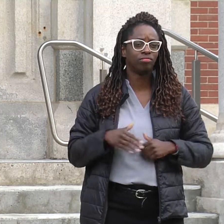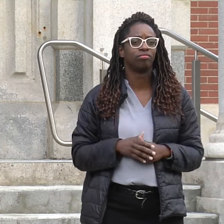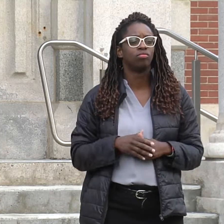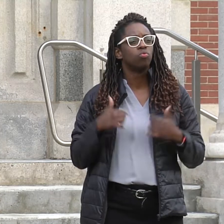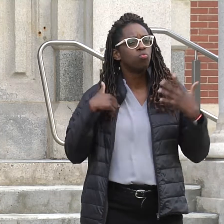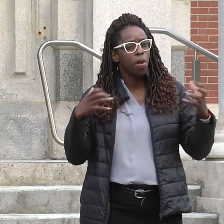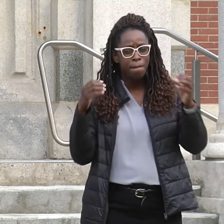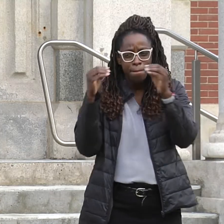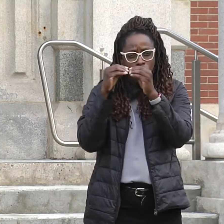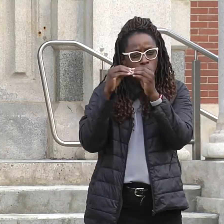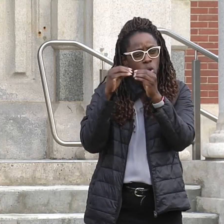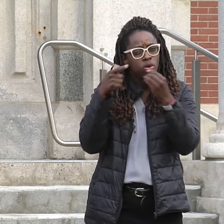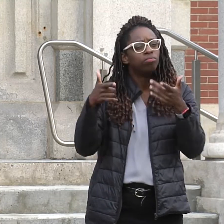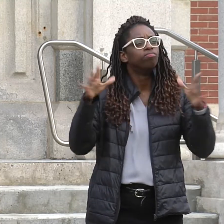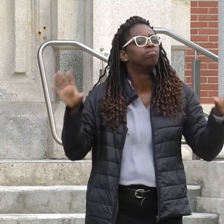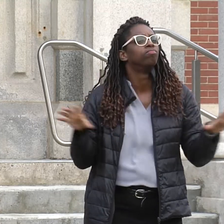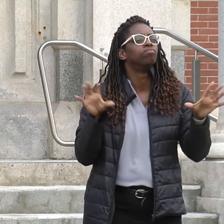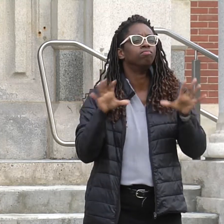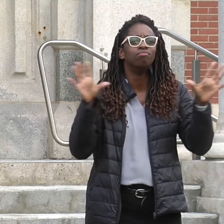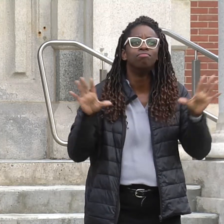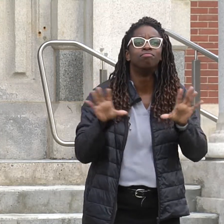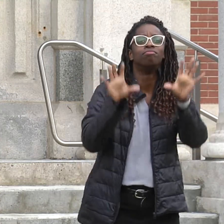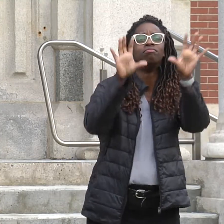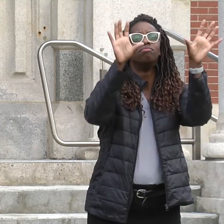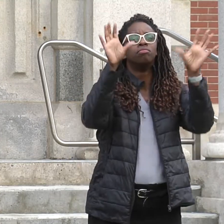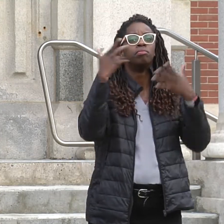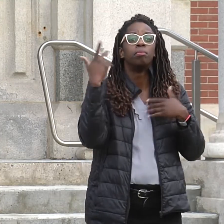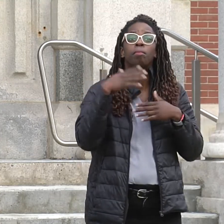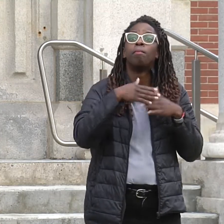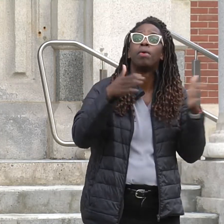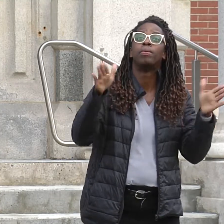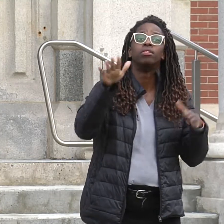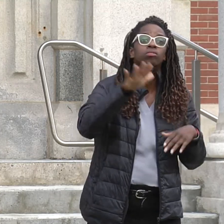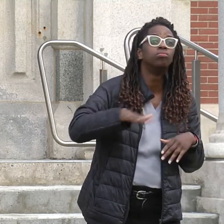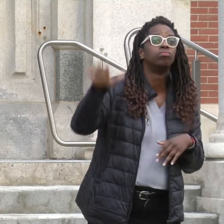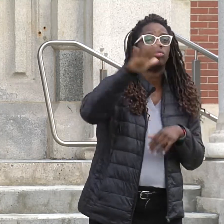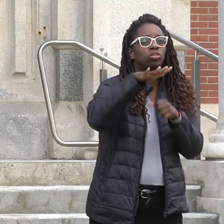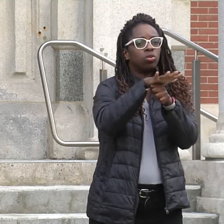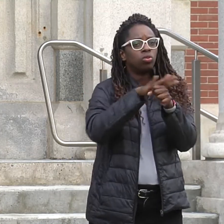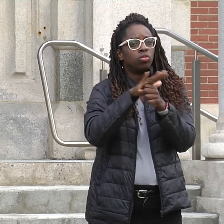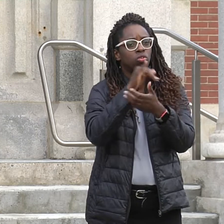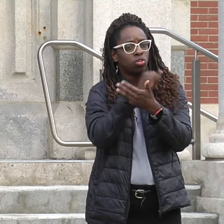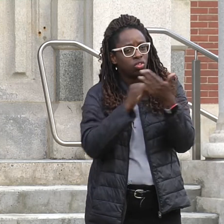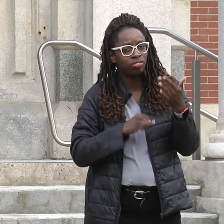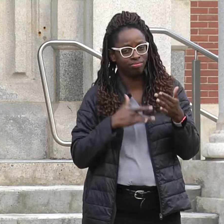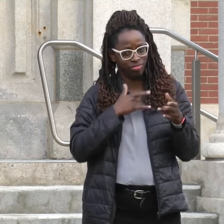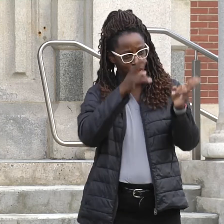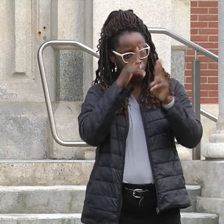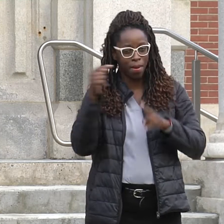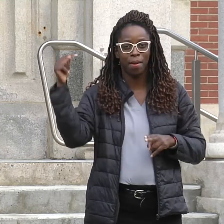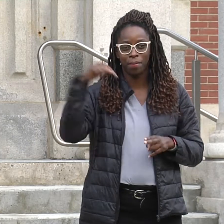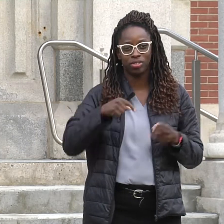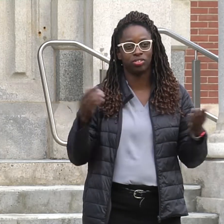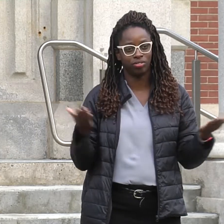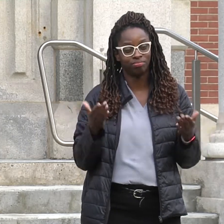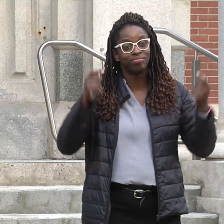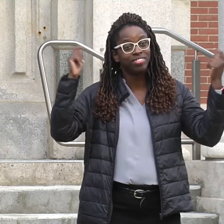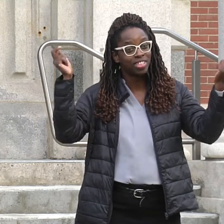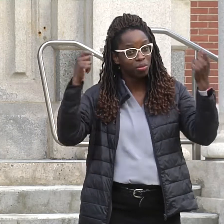and that we celebrate local artists. So I'm really honored to celebrate and highlight the work from residents of our great